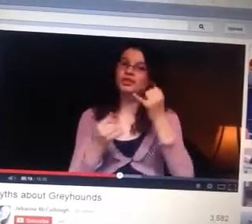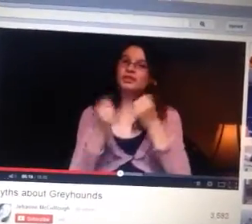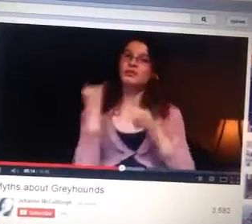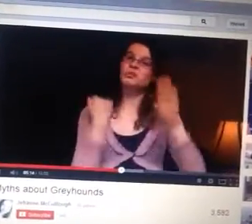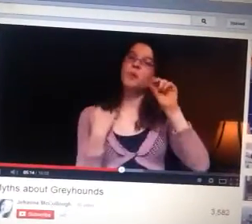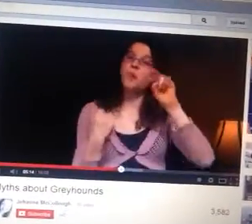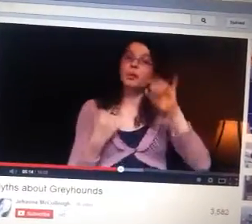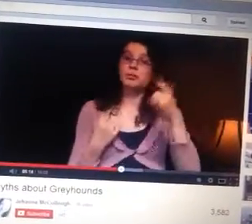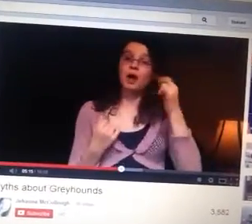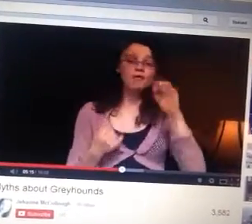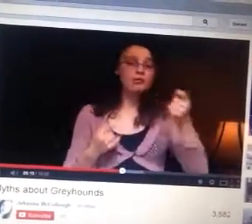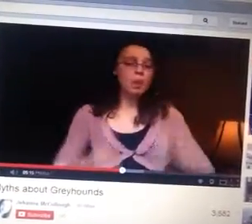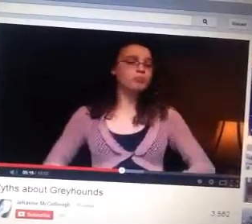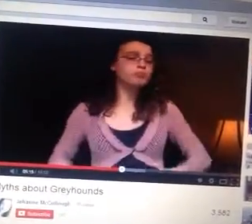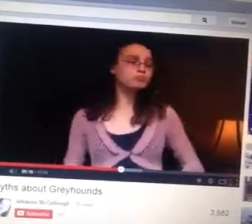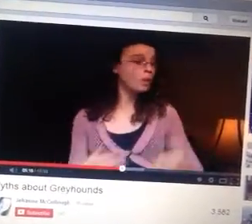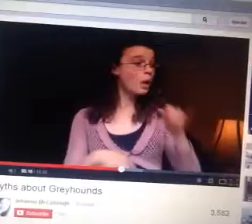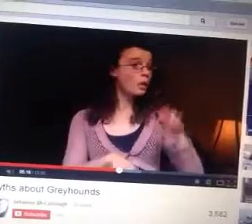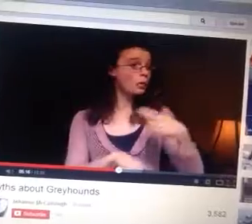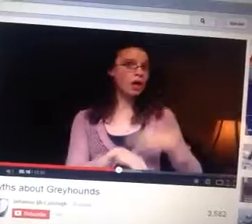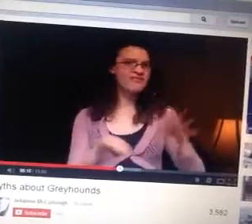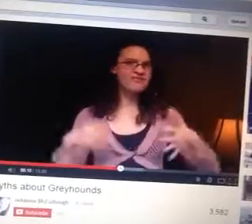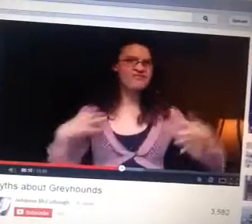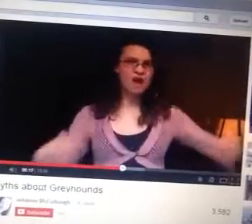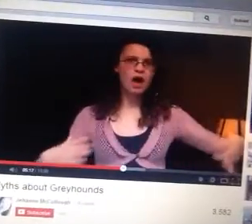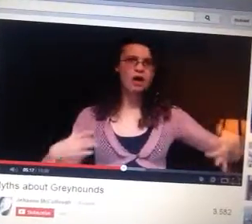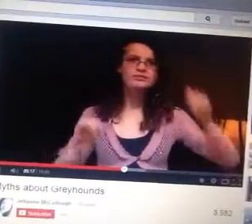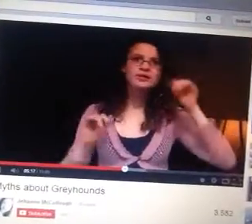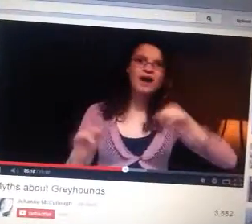I mean, that's their natural way to be.